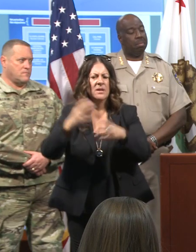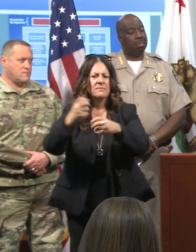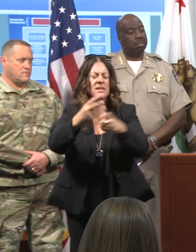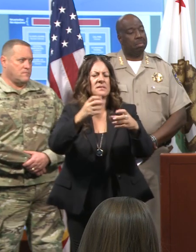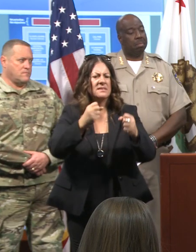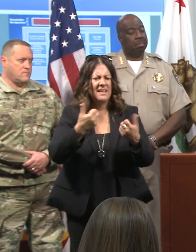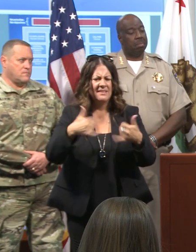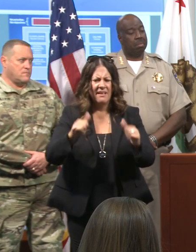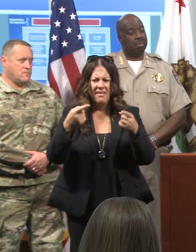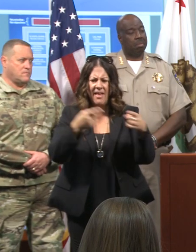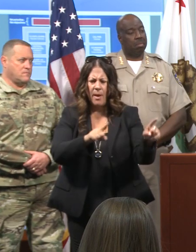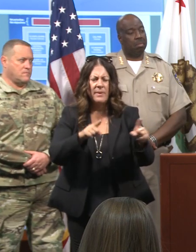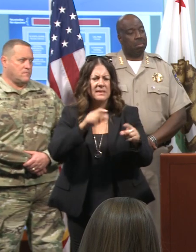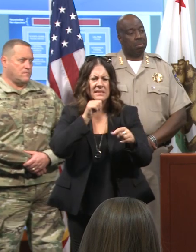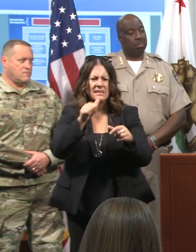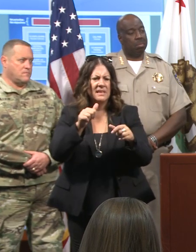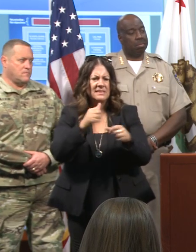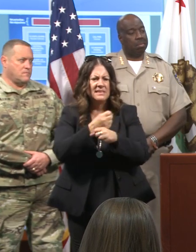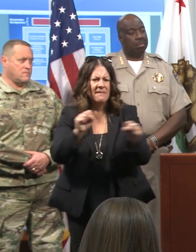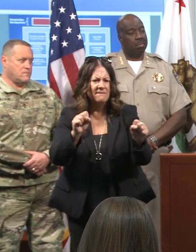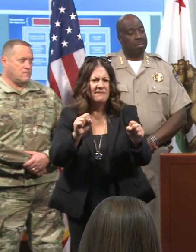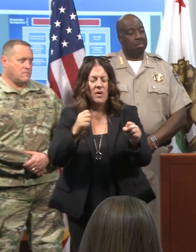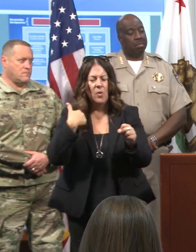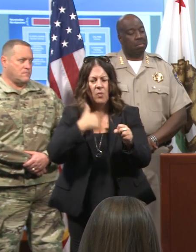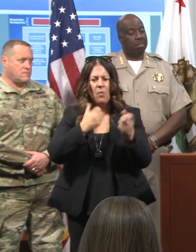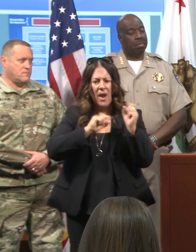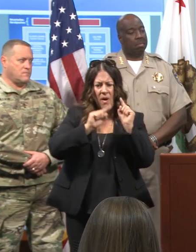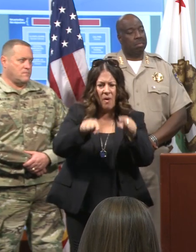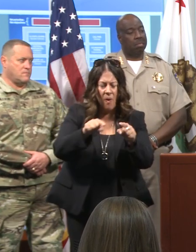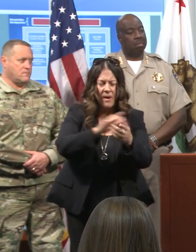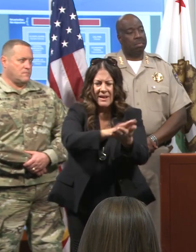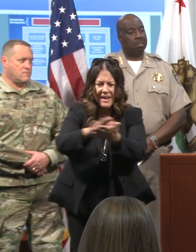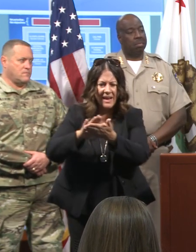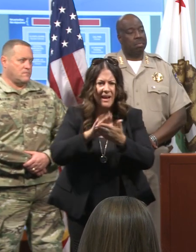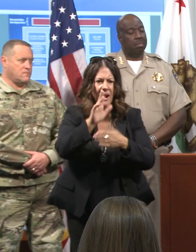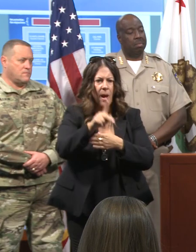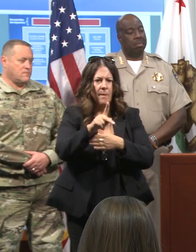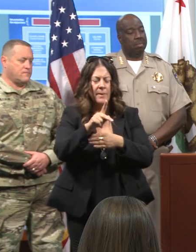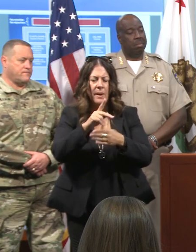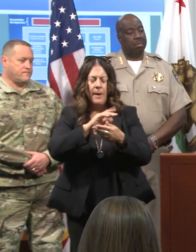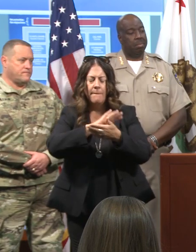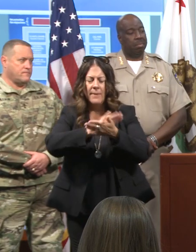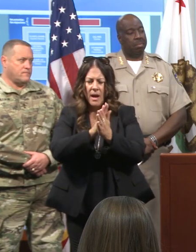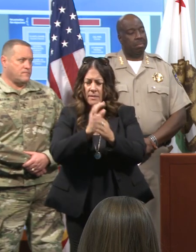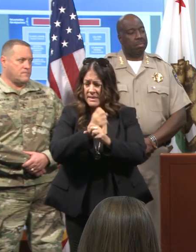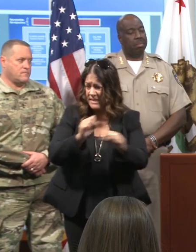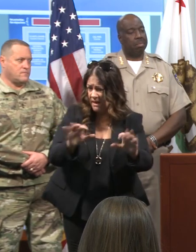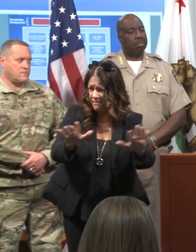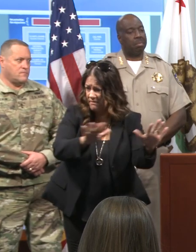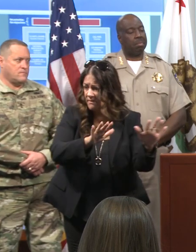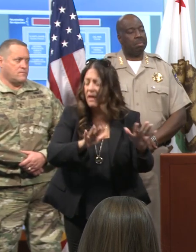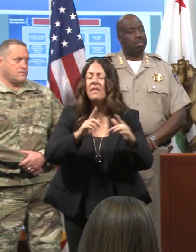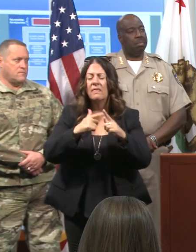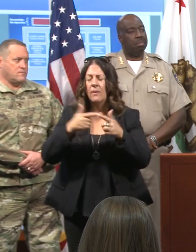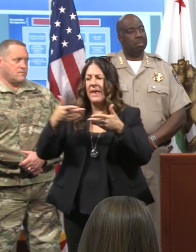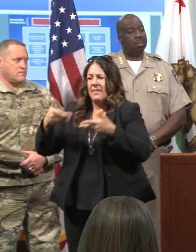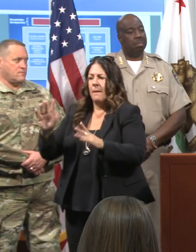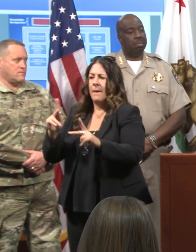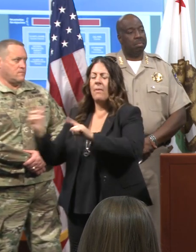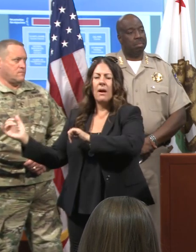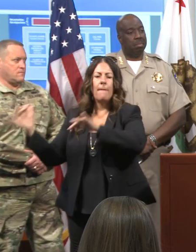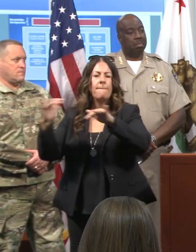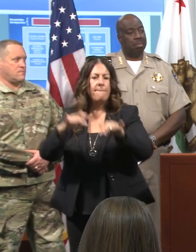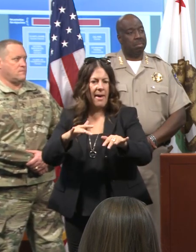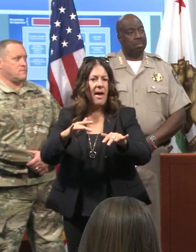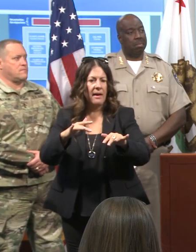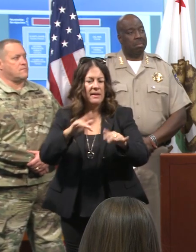federal, to work and clean up, and we want to very quickly, as soon as we can render these areas safe, get people to repopulate. And that's